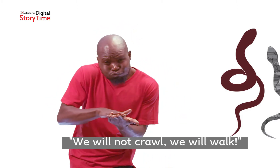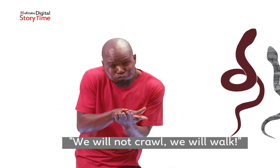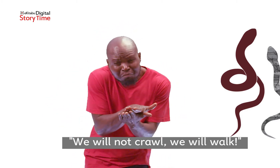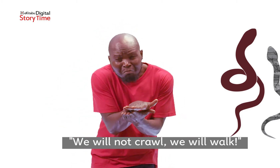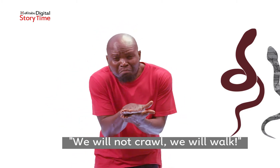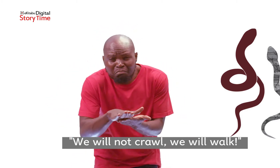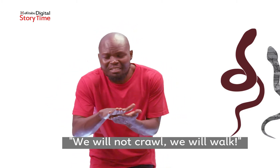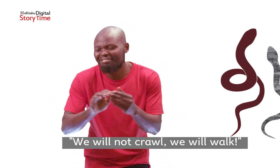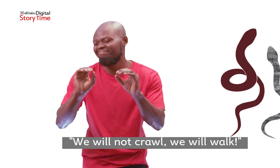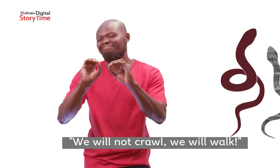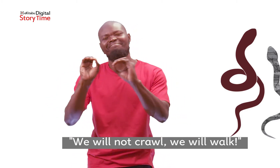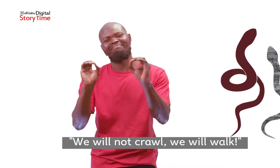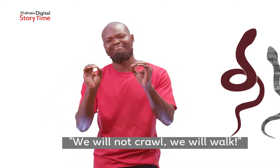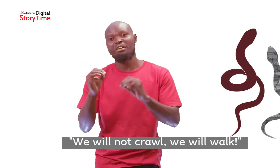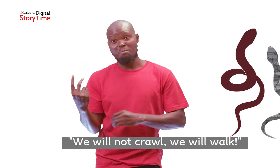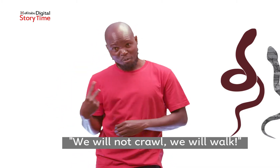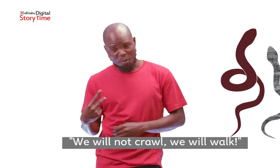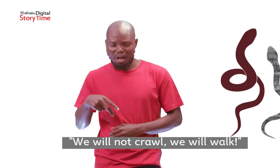"We will not crawl, we will walk."